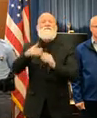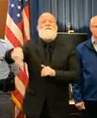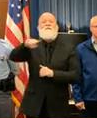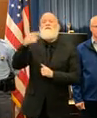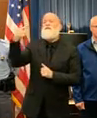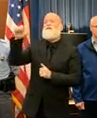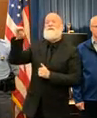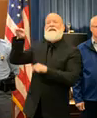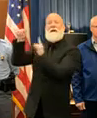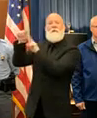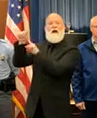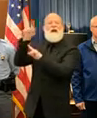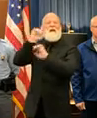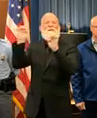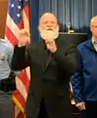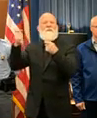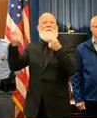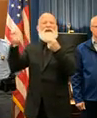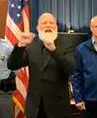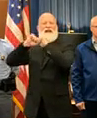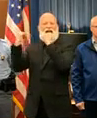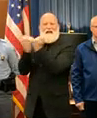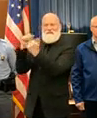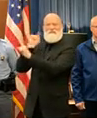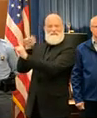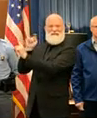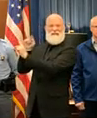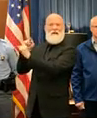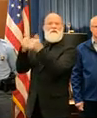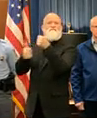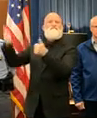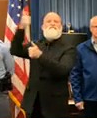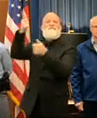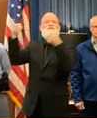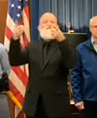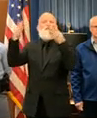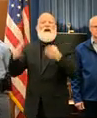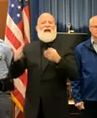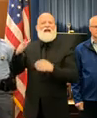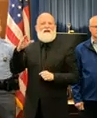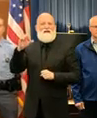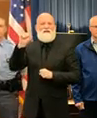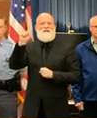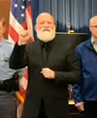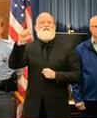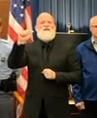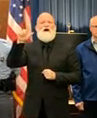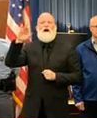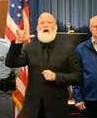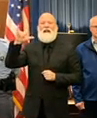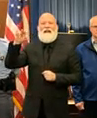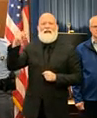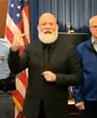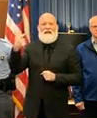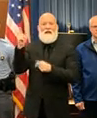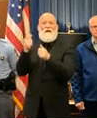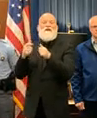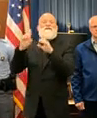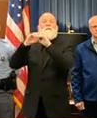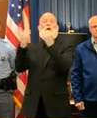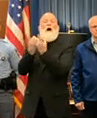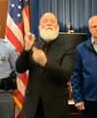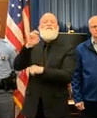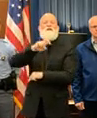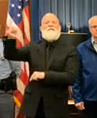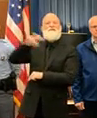Agency Director Stallings, Georgia Department of Transportation Commissioner Russell McMurray, Georgia Department of Public Safety